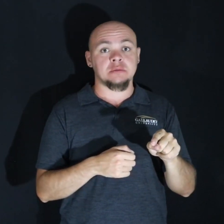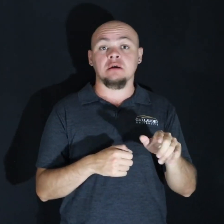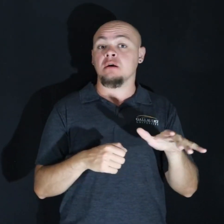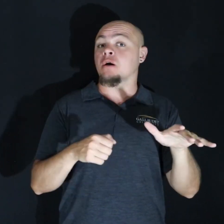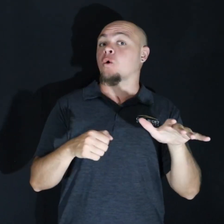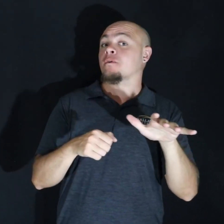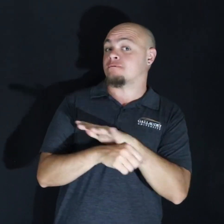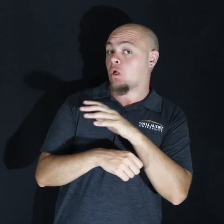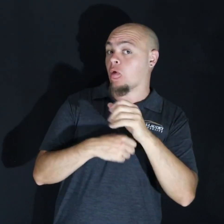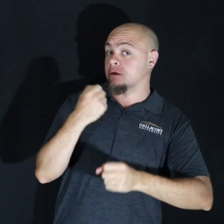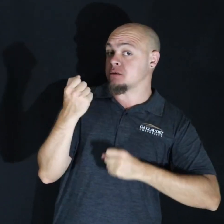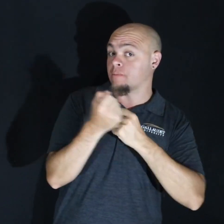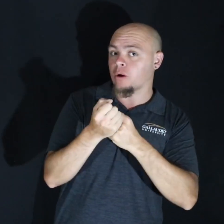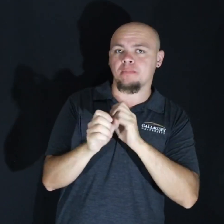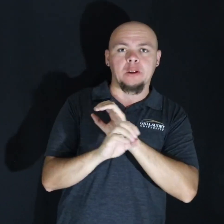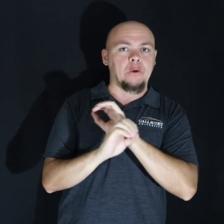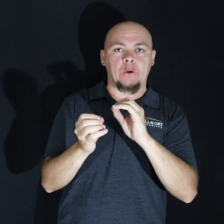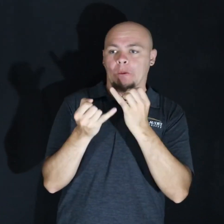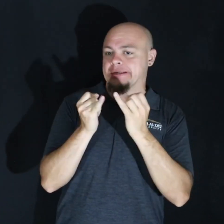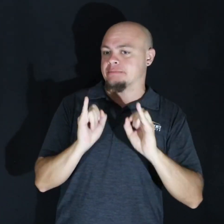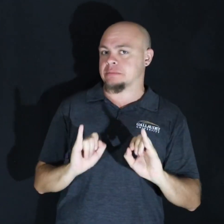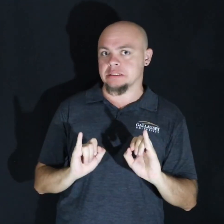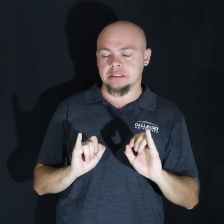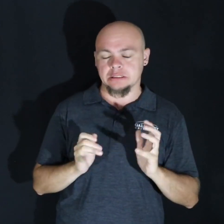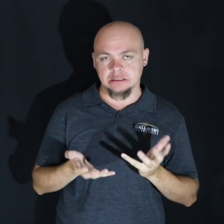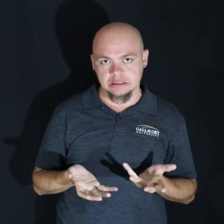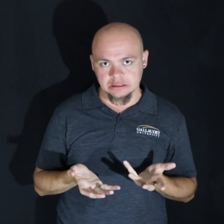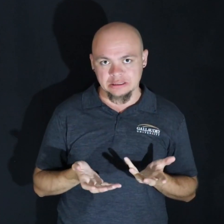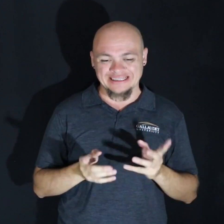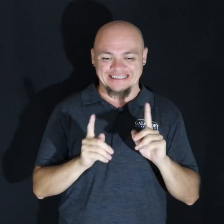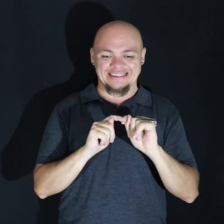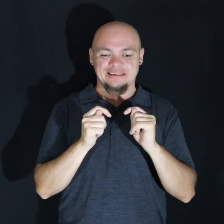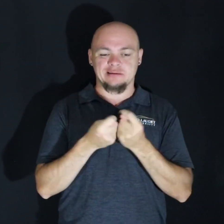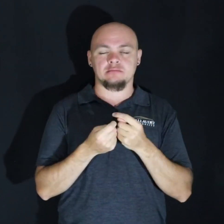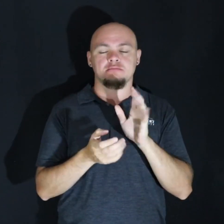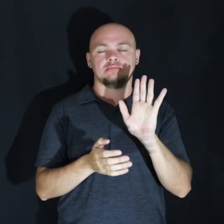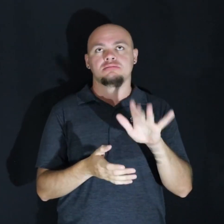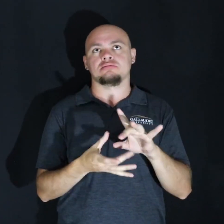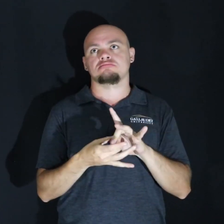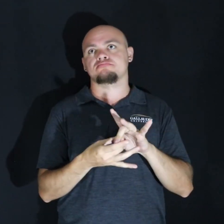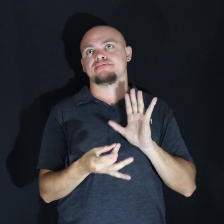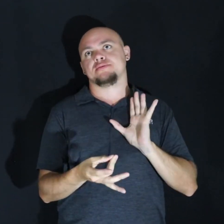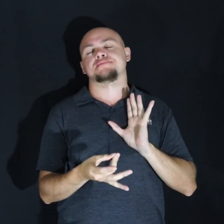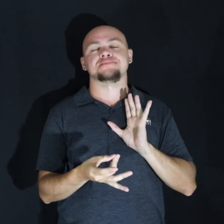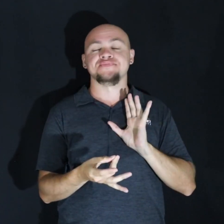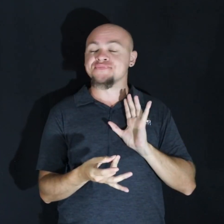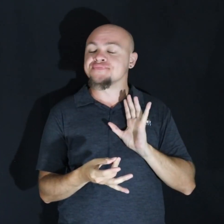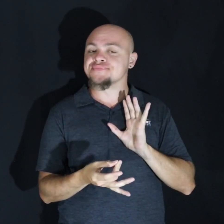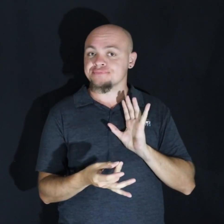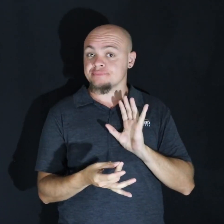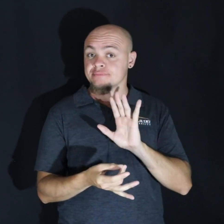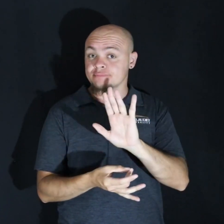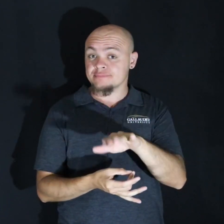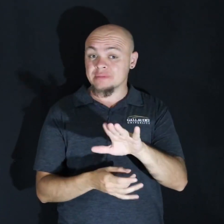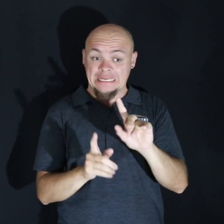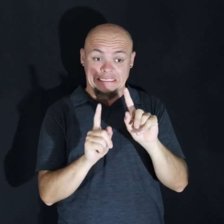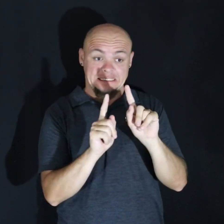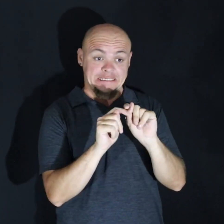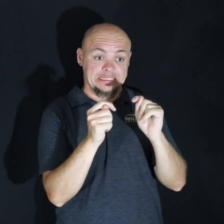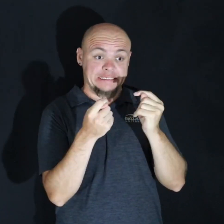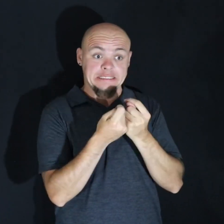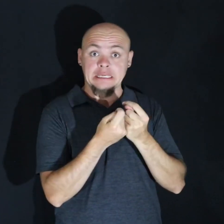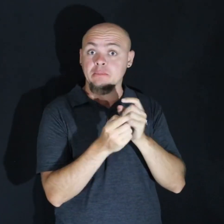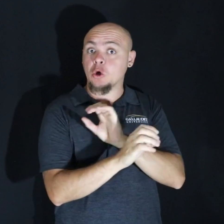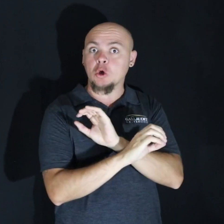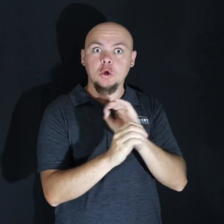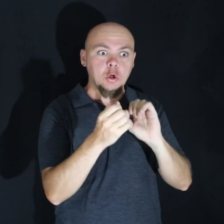no autonomy, like paint by numbers, team members will find themselves disengaged. But on teams where there is